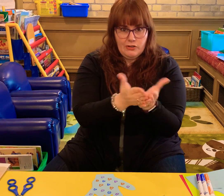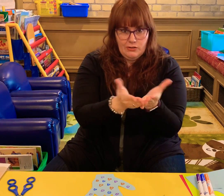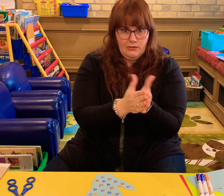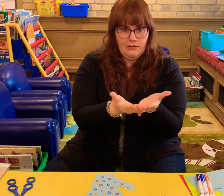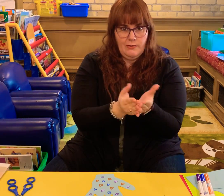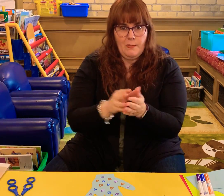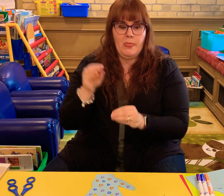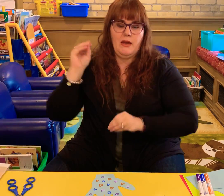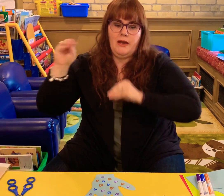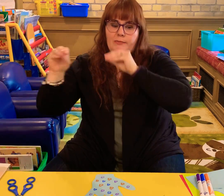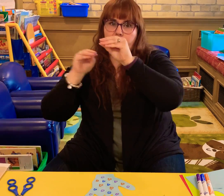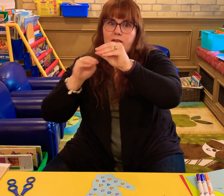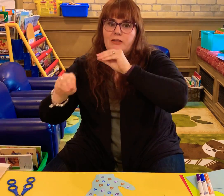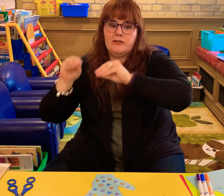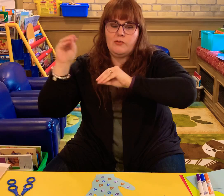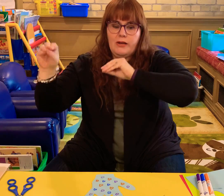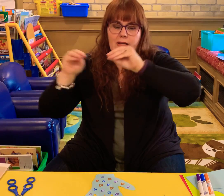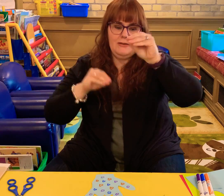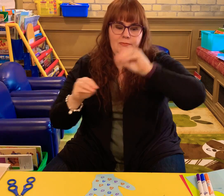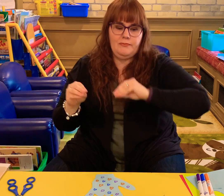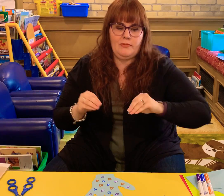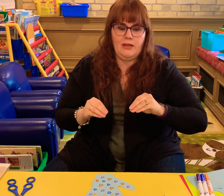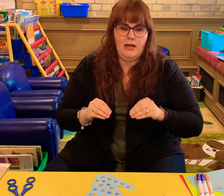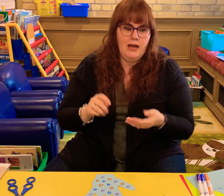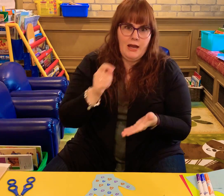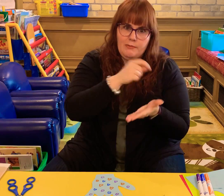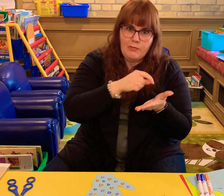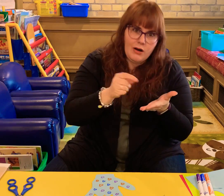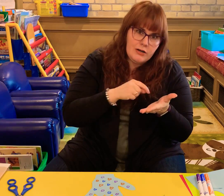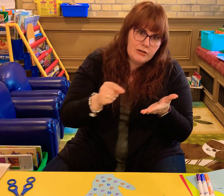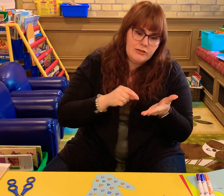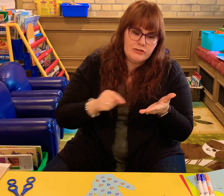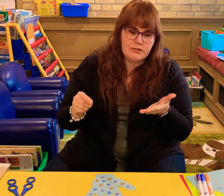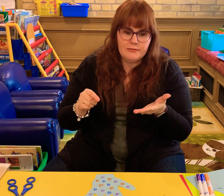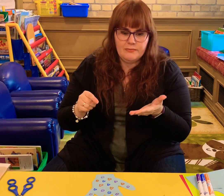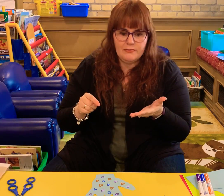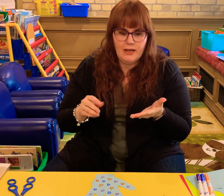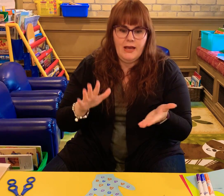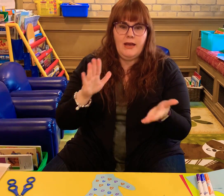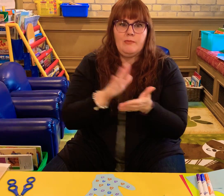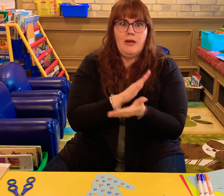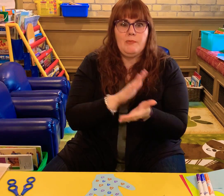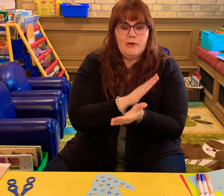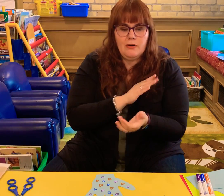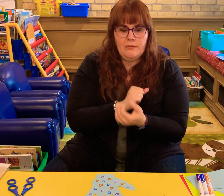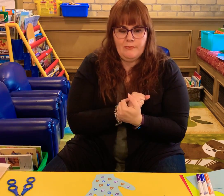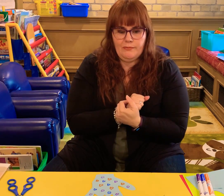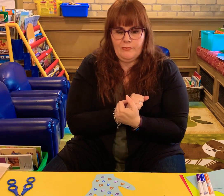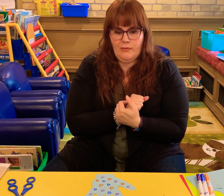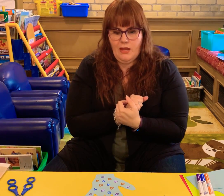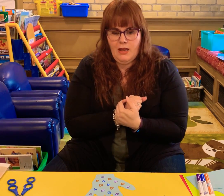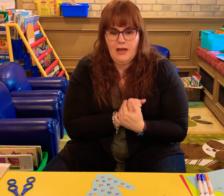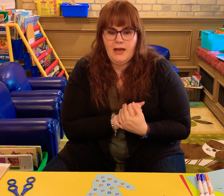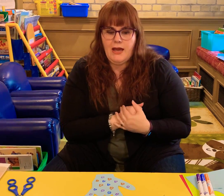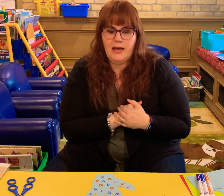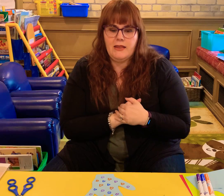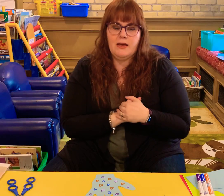and putting things away and markers and paper and then